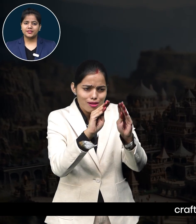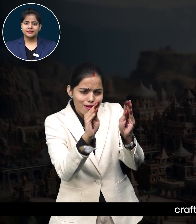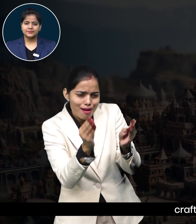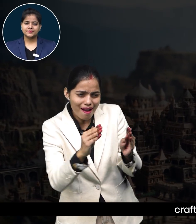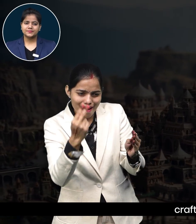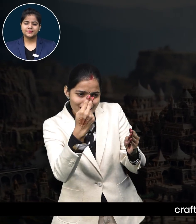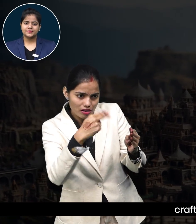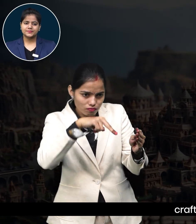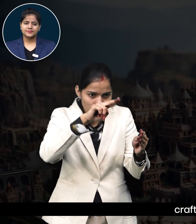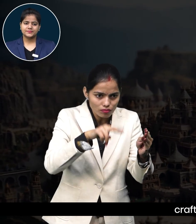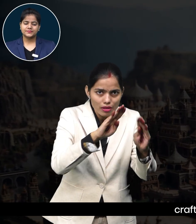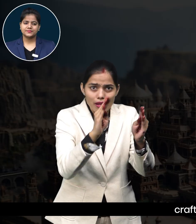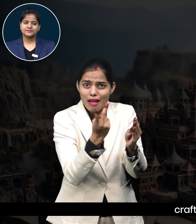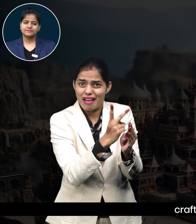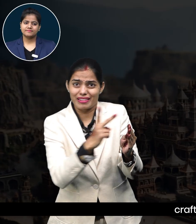craftsmen,